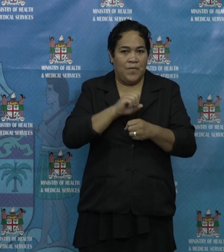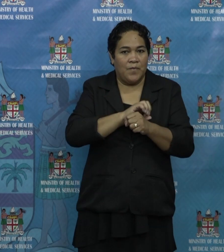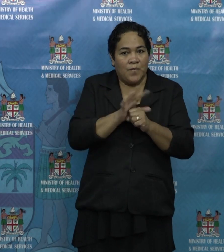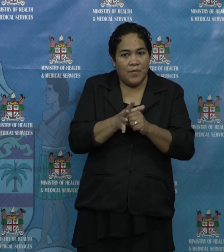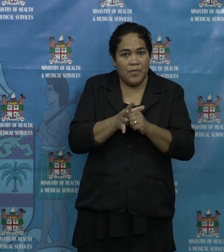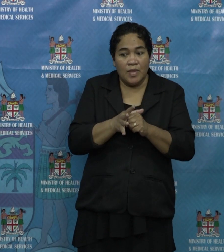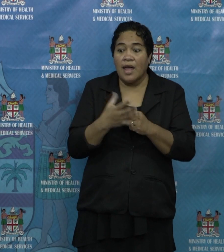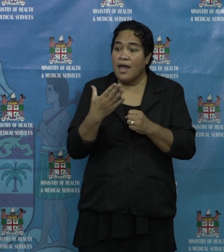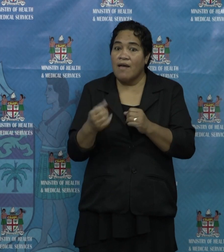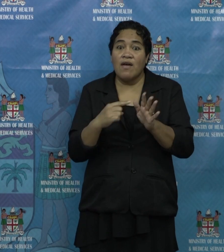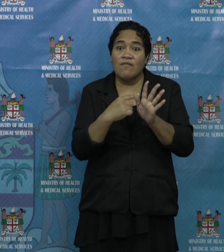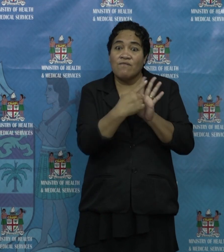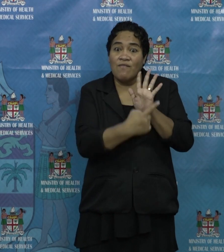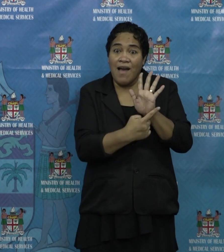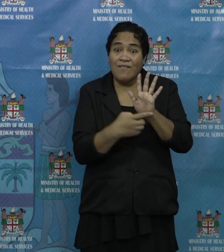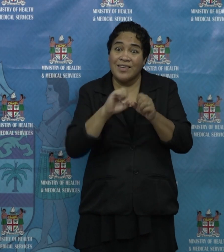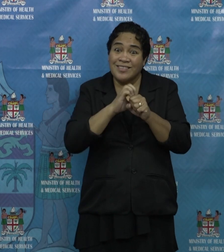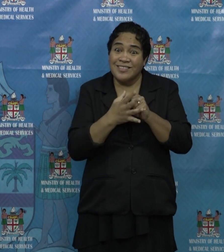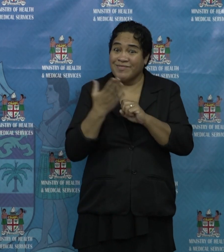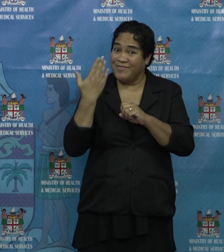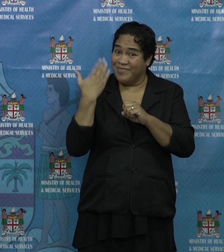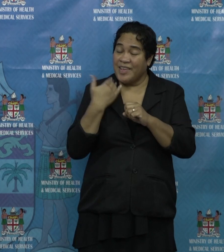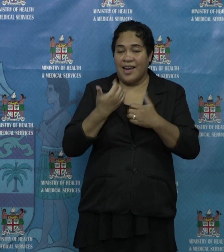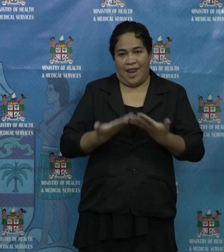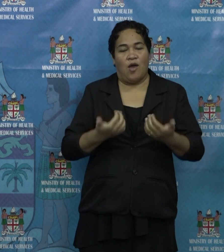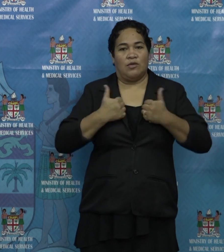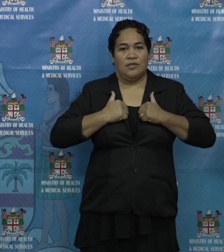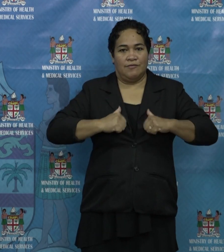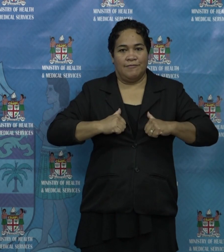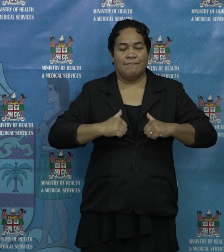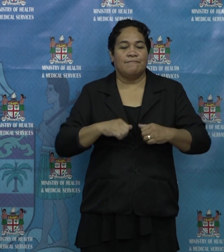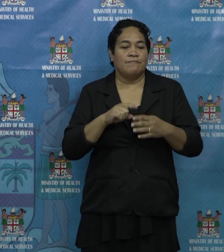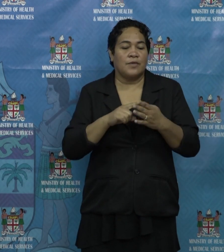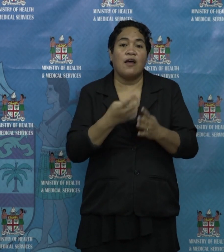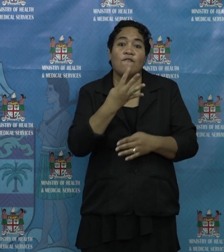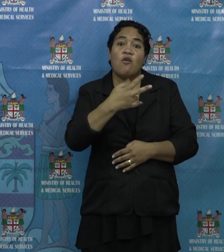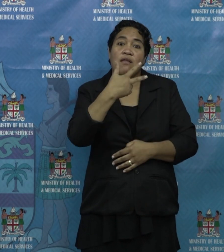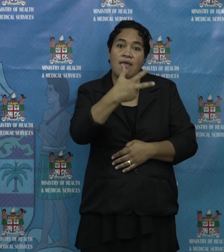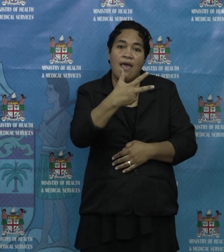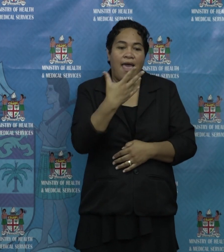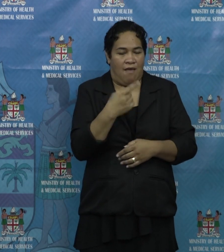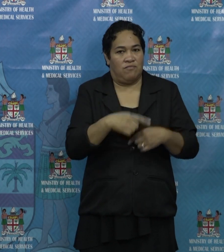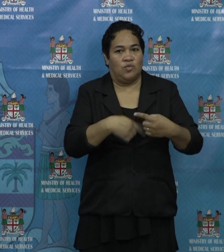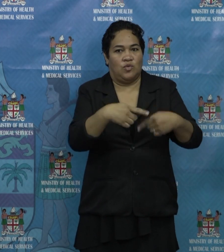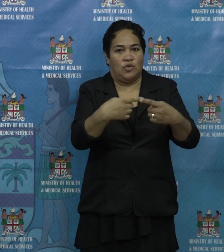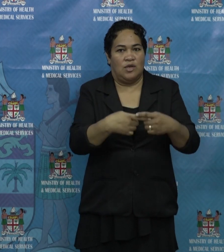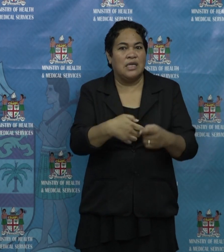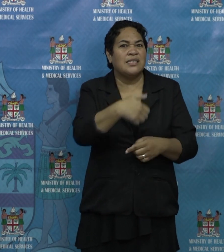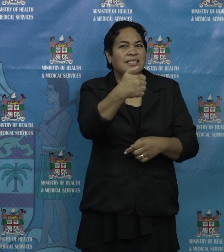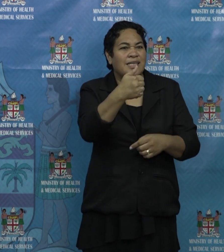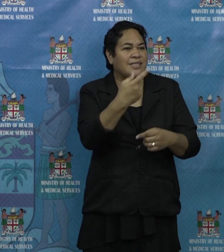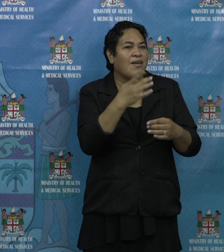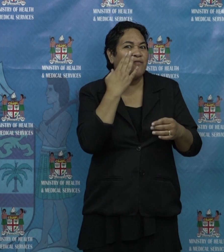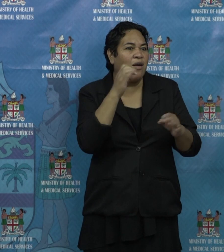5 patients who have recovered. This means there are now 48 active cases, 6 are border quarantine cases, 29 are of